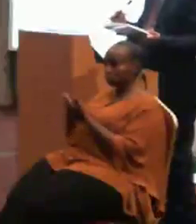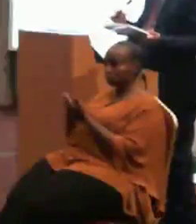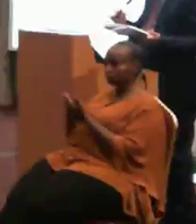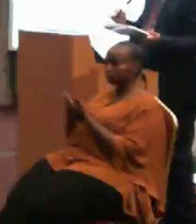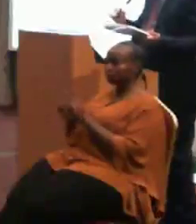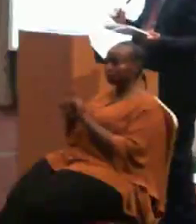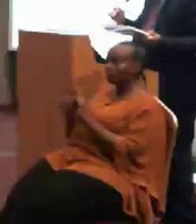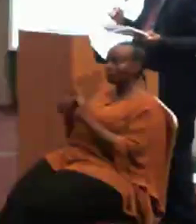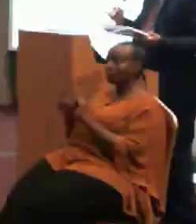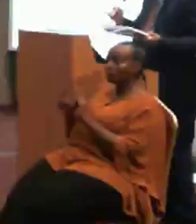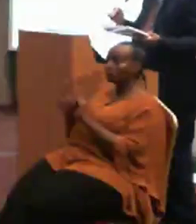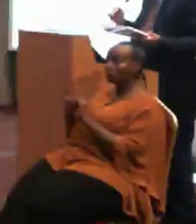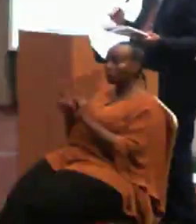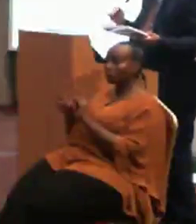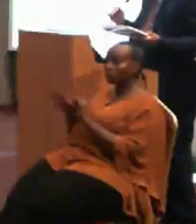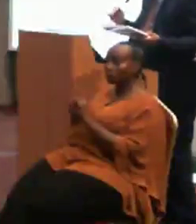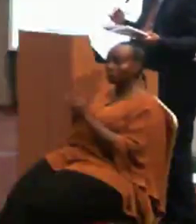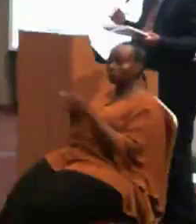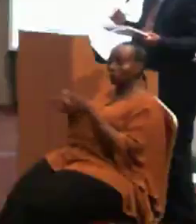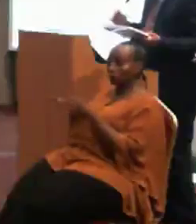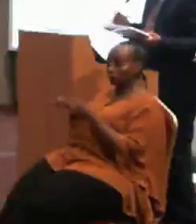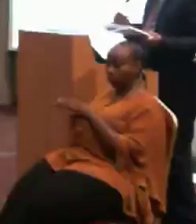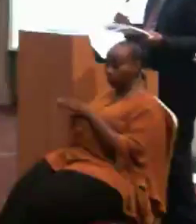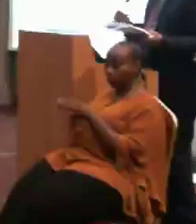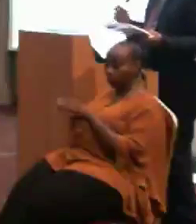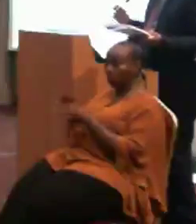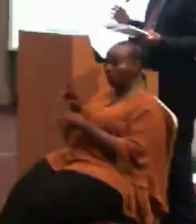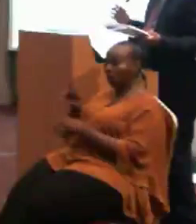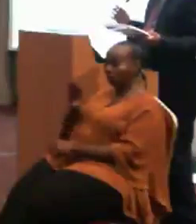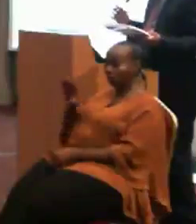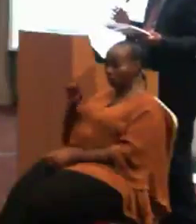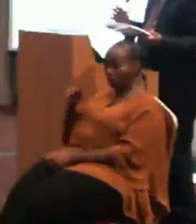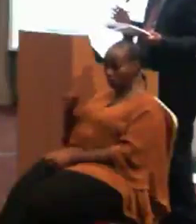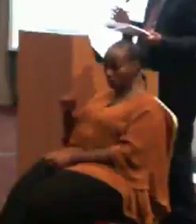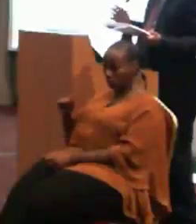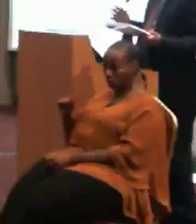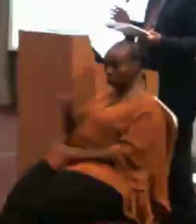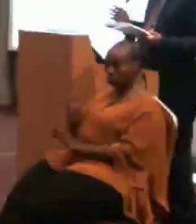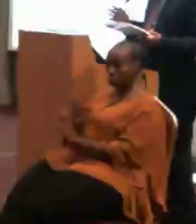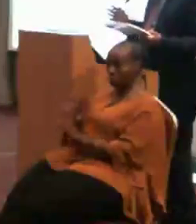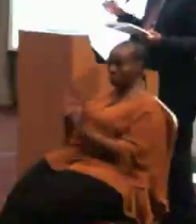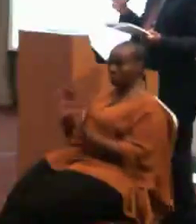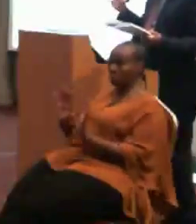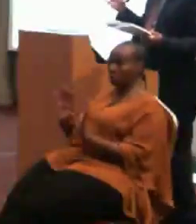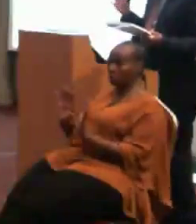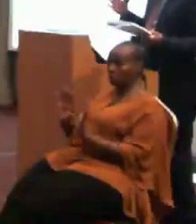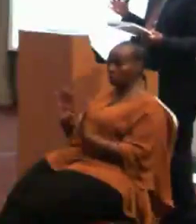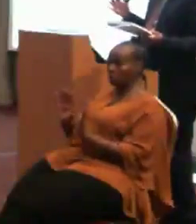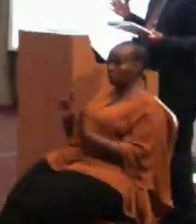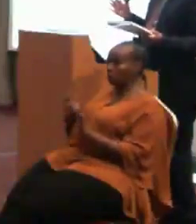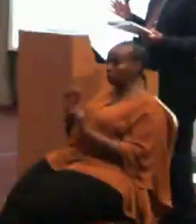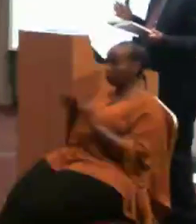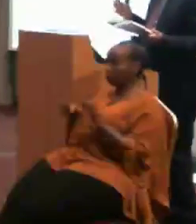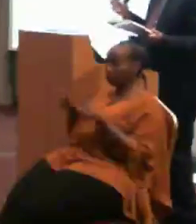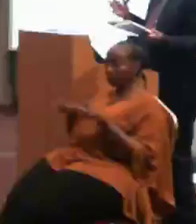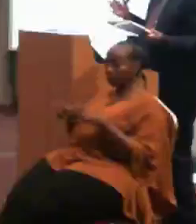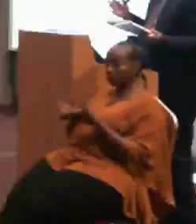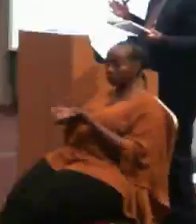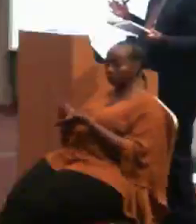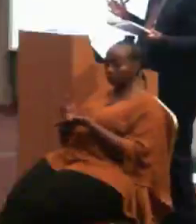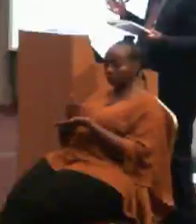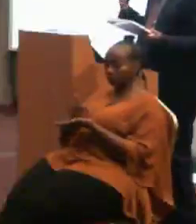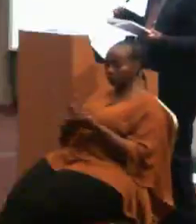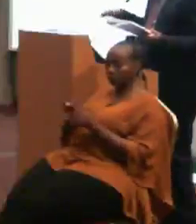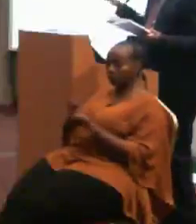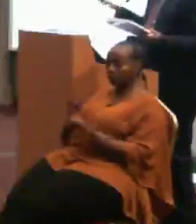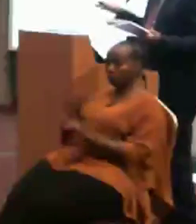here, definitely in the RCA, we're very clear when it comes to the revenue variance. The non-collectability from our